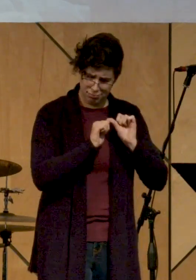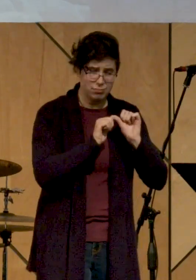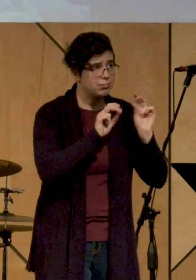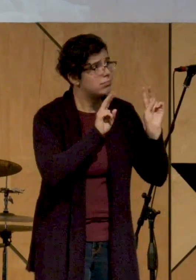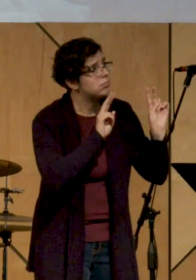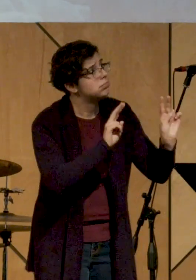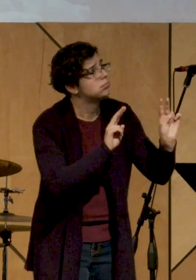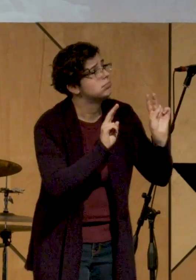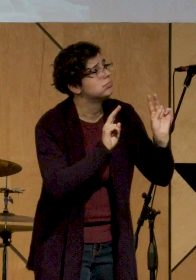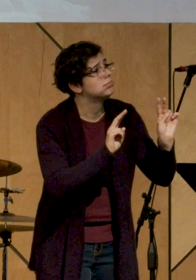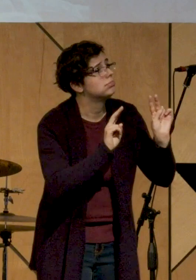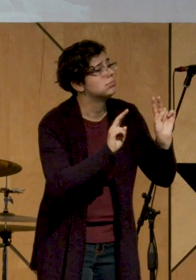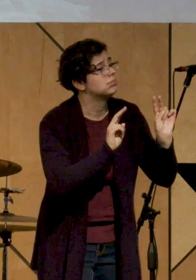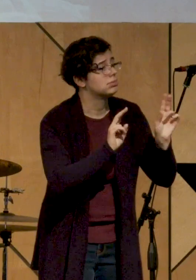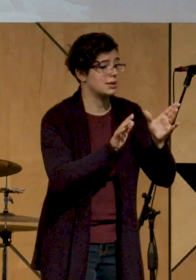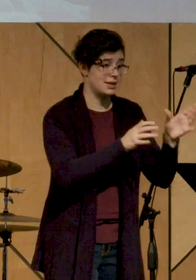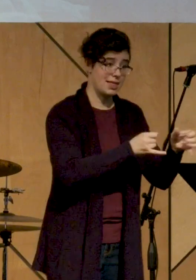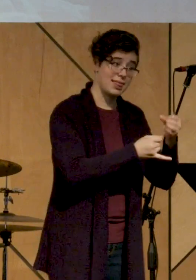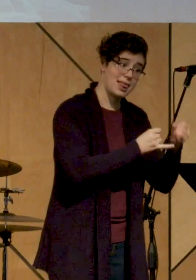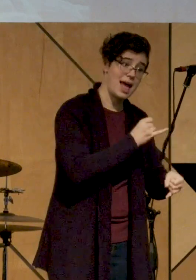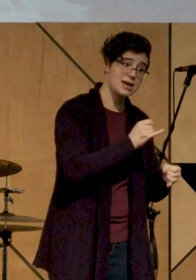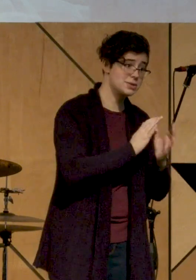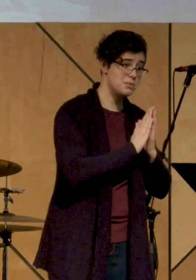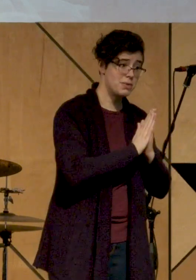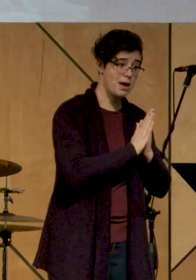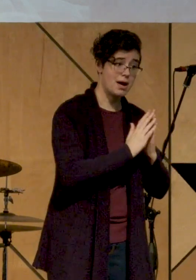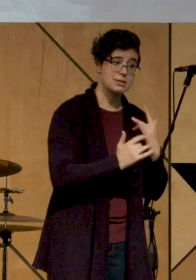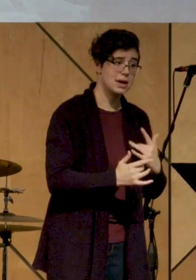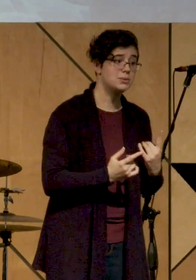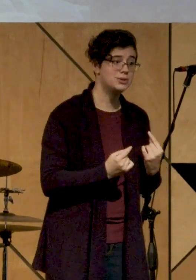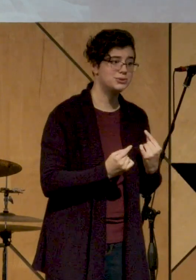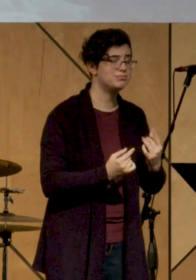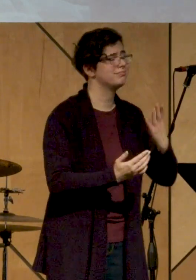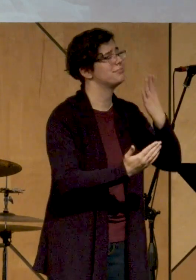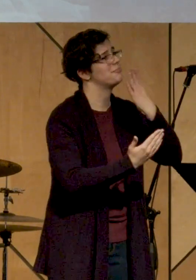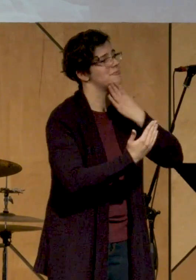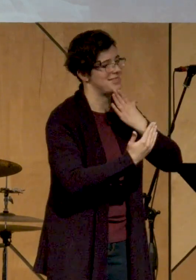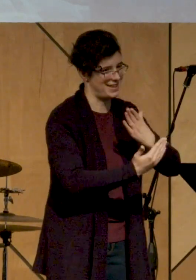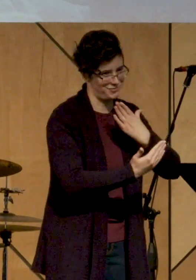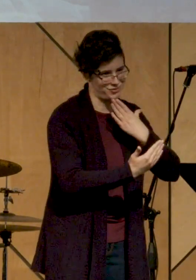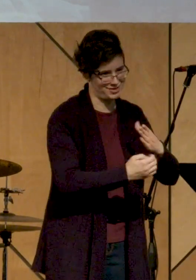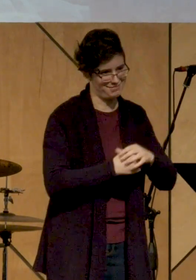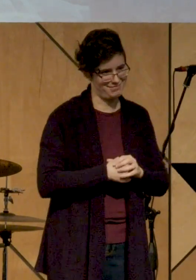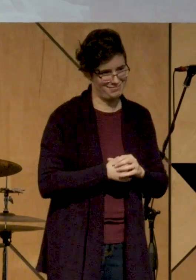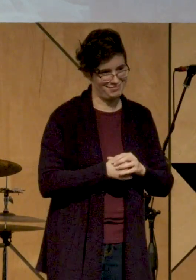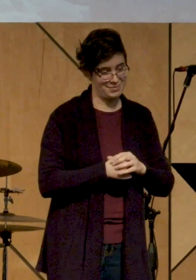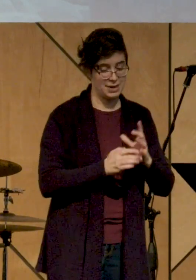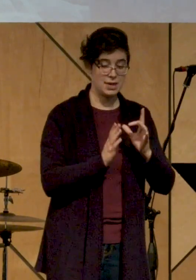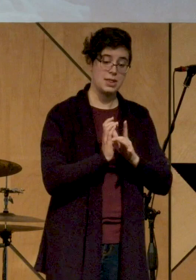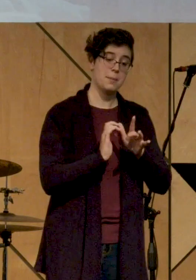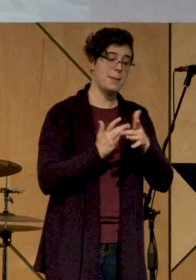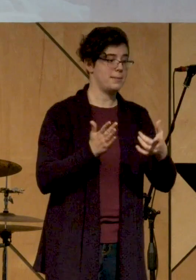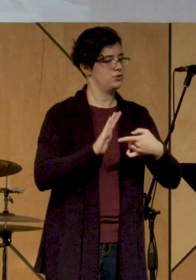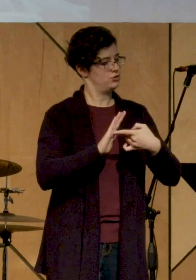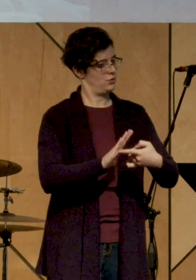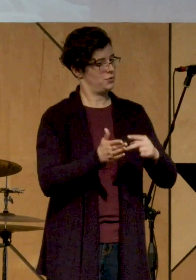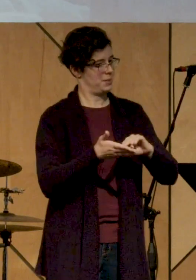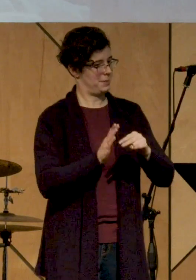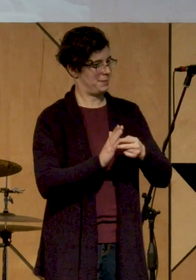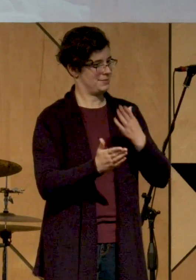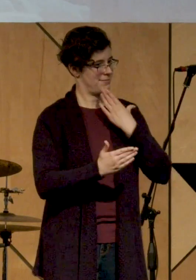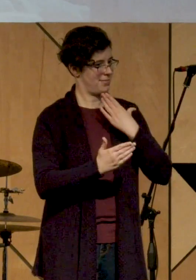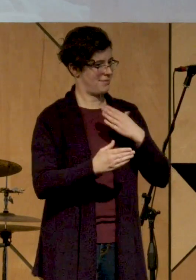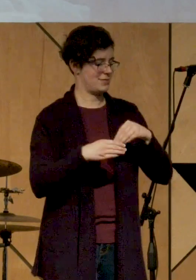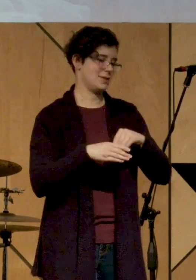are watchful, and lastly, they are thankful. All right? The Bible gives us a picture of thankfulness in